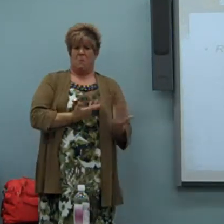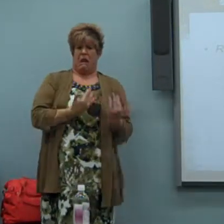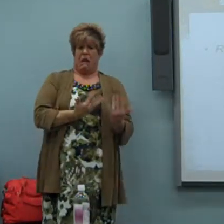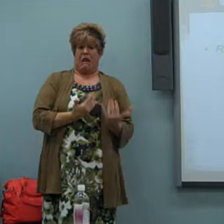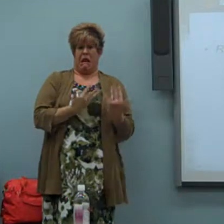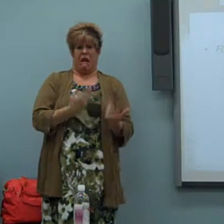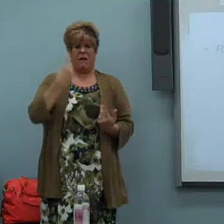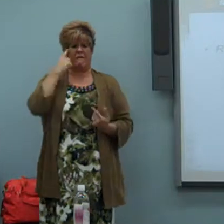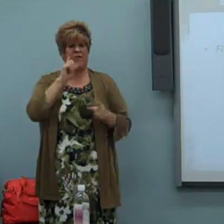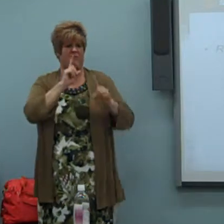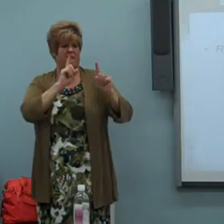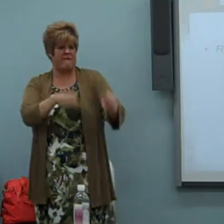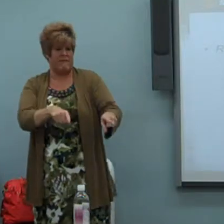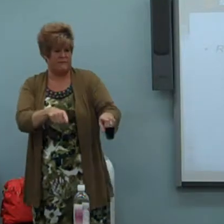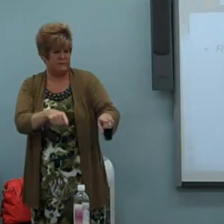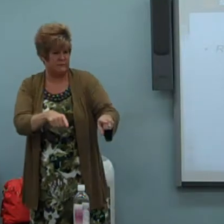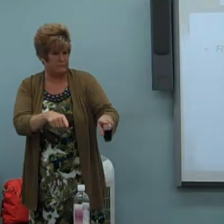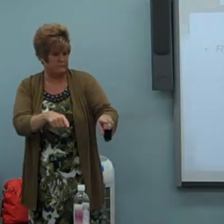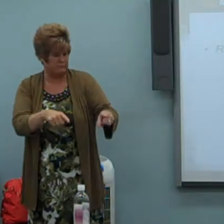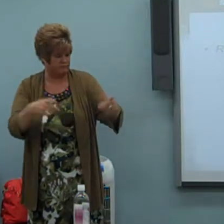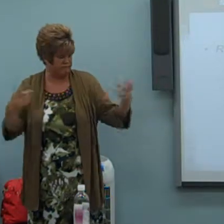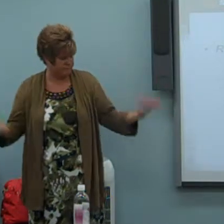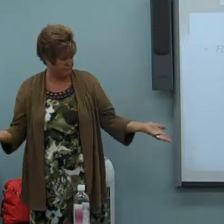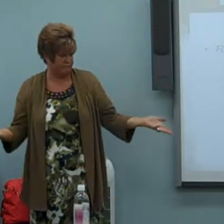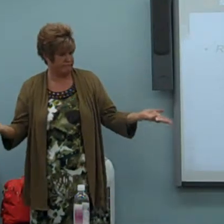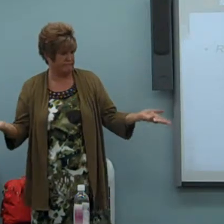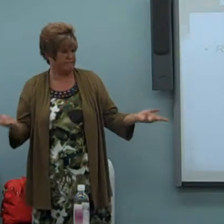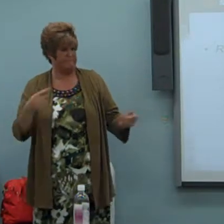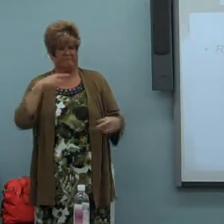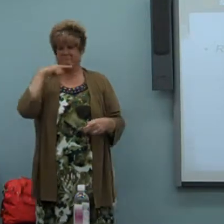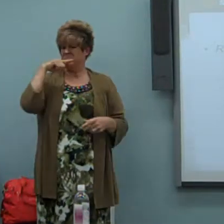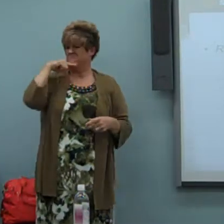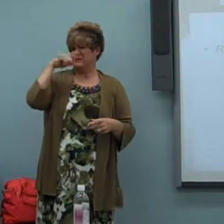So our deaf consumers, they're typically waiting for the responses, right? That's how that goes.